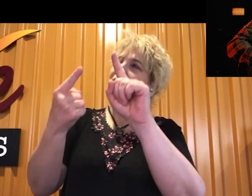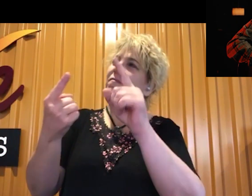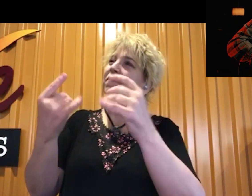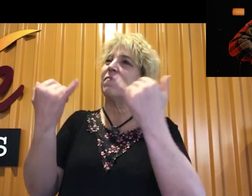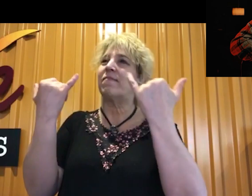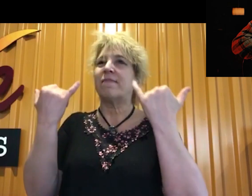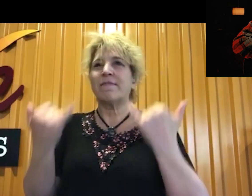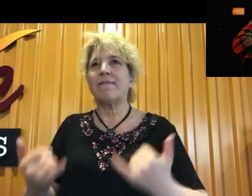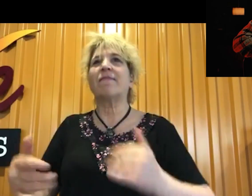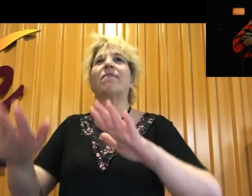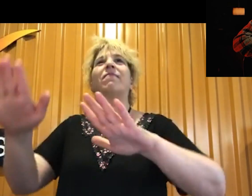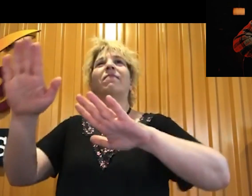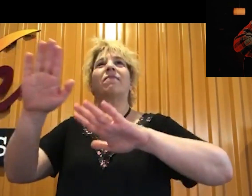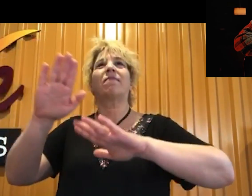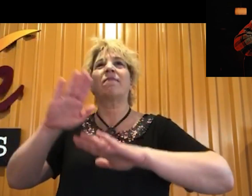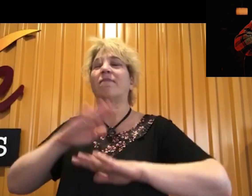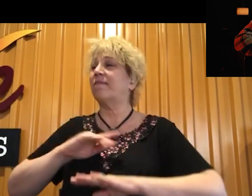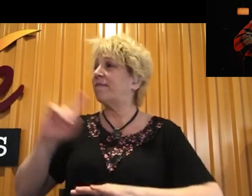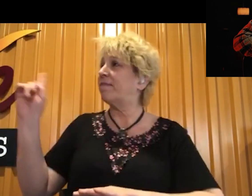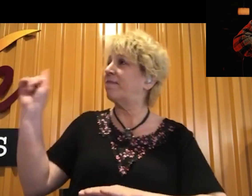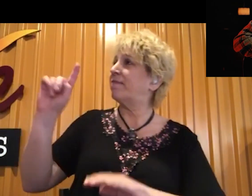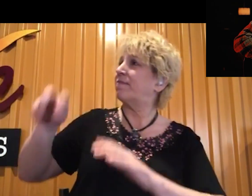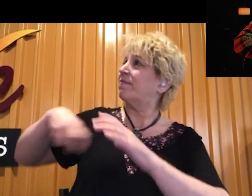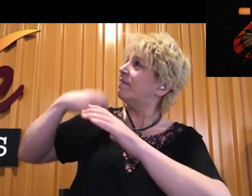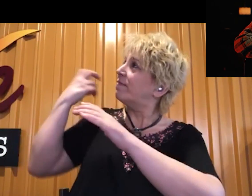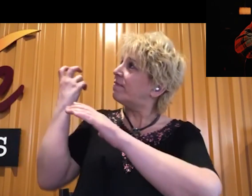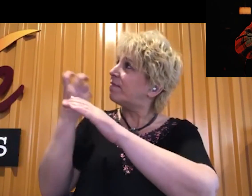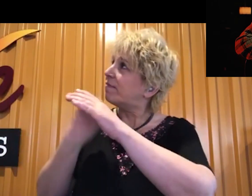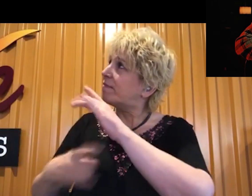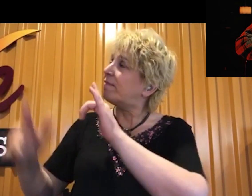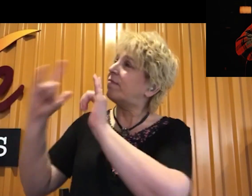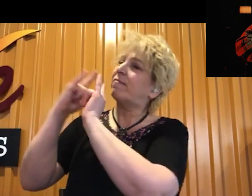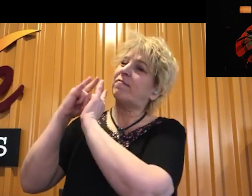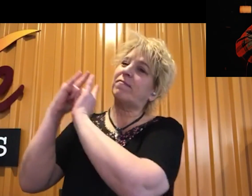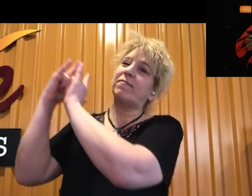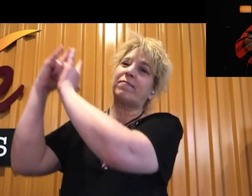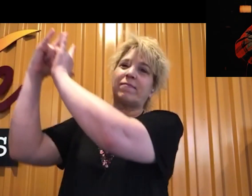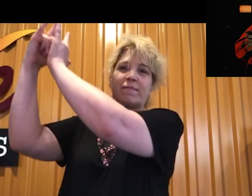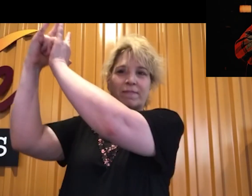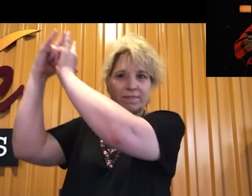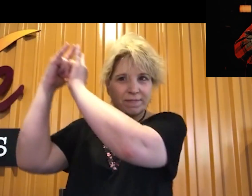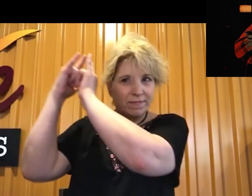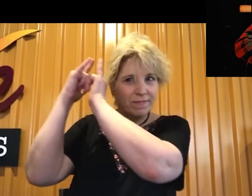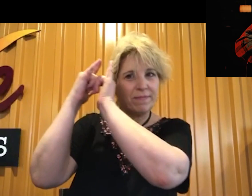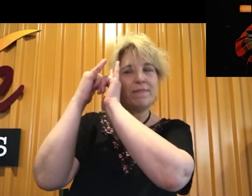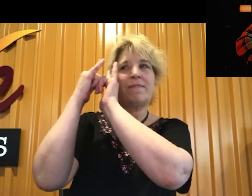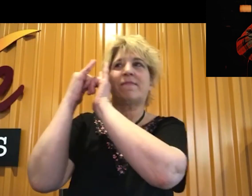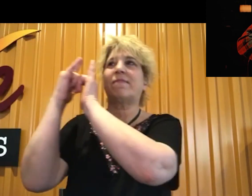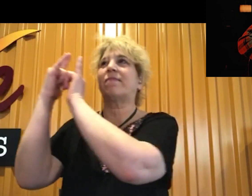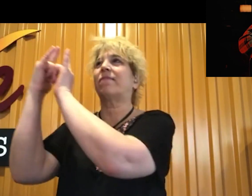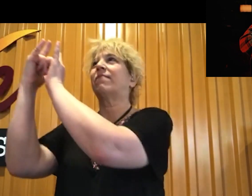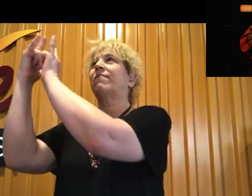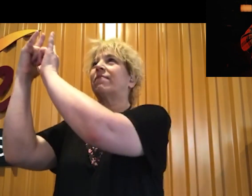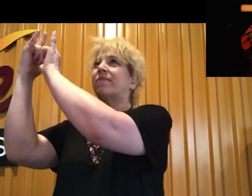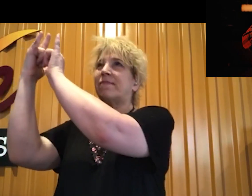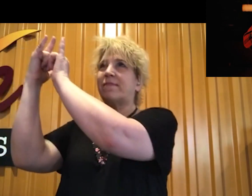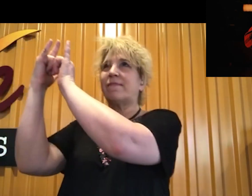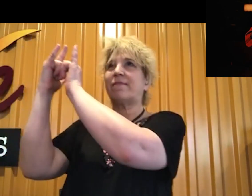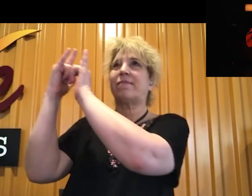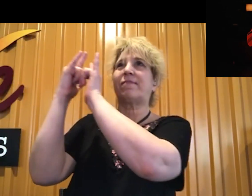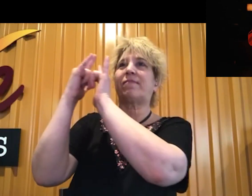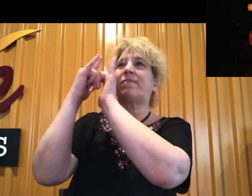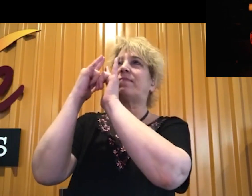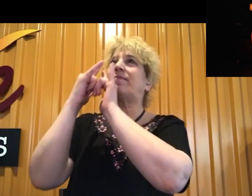And every desire is now satisfied here in your love.